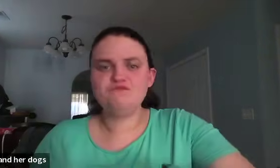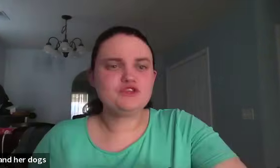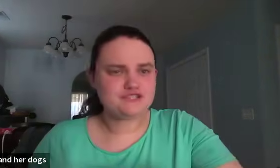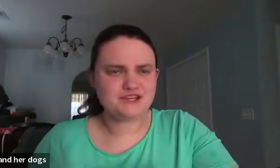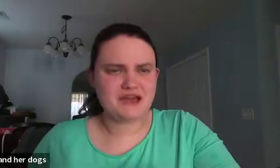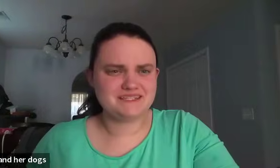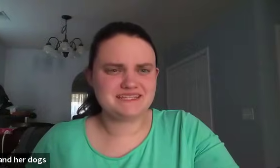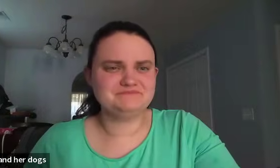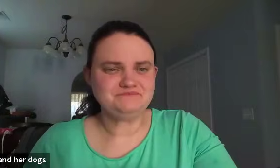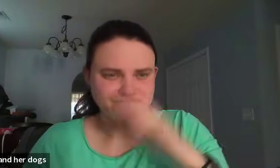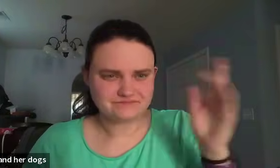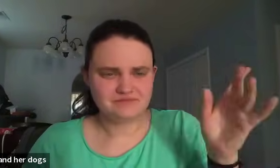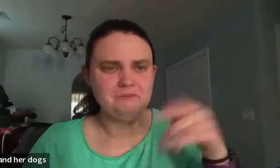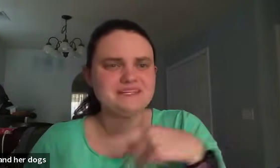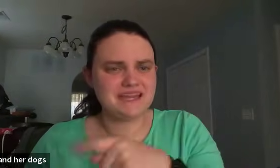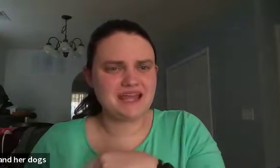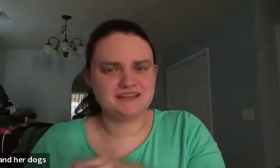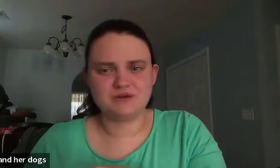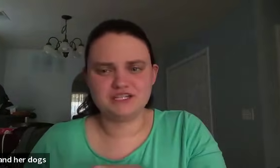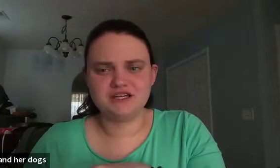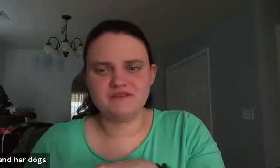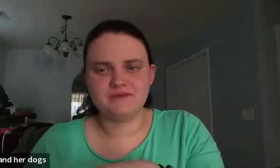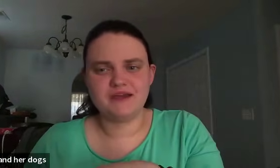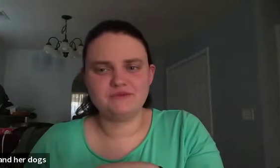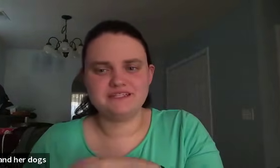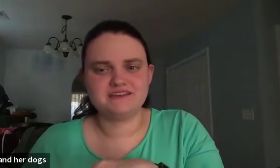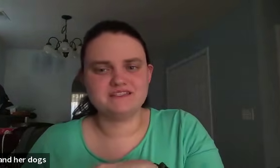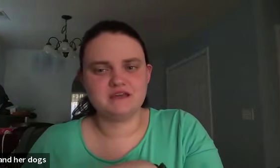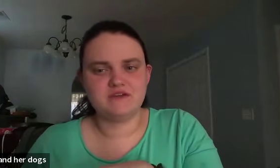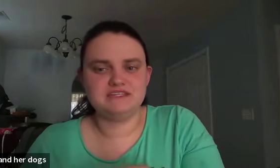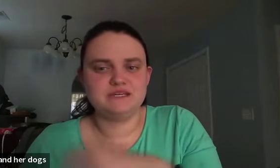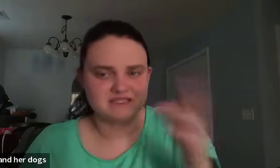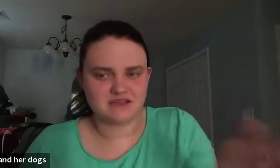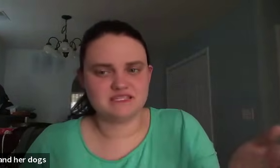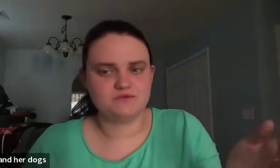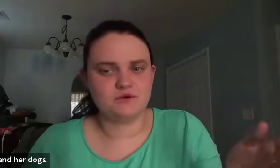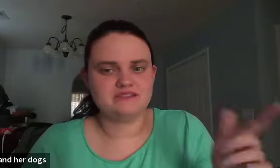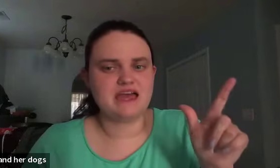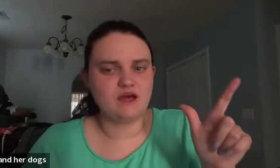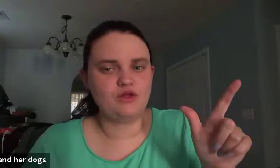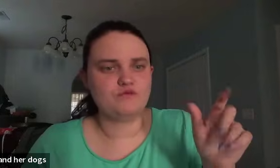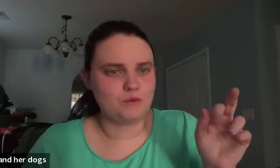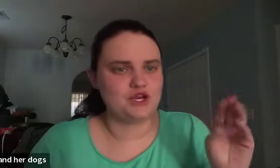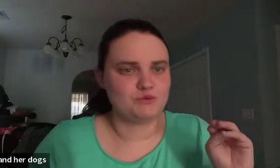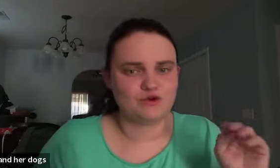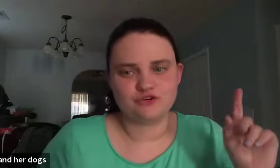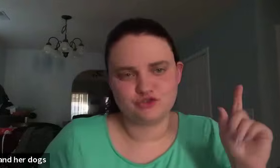For those of you who haven't seen, Miss Katie asked the question of, haven't we discussed, did we discuss this before? Is the L the Roman numeral for